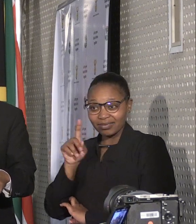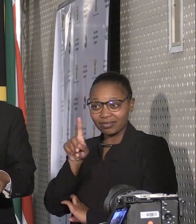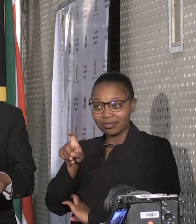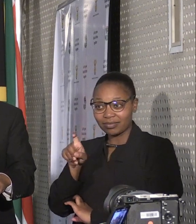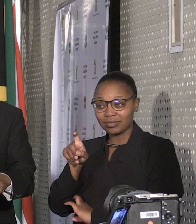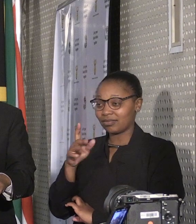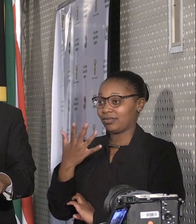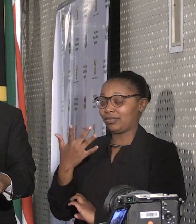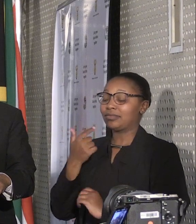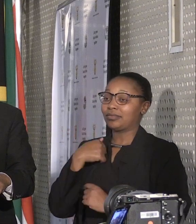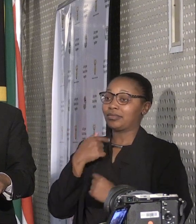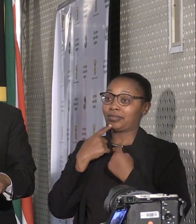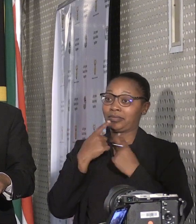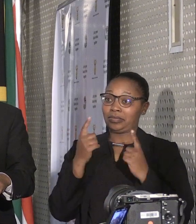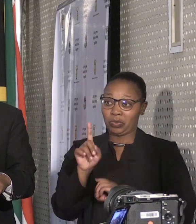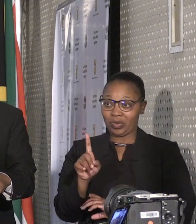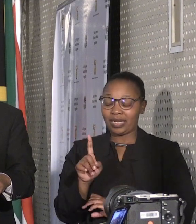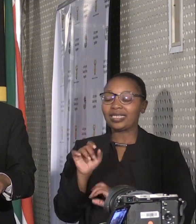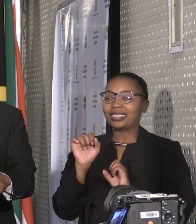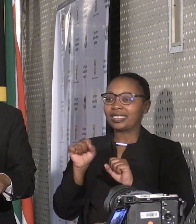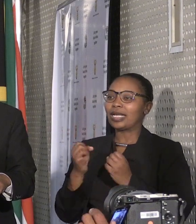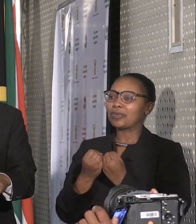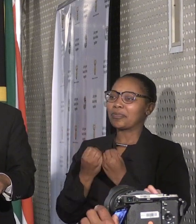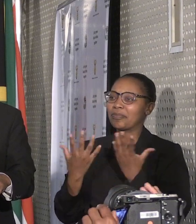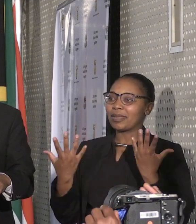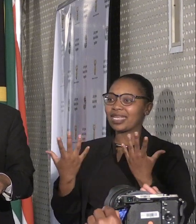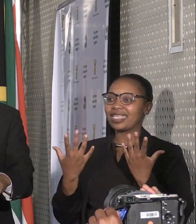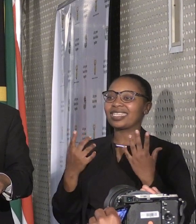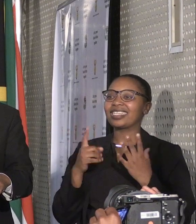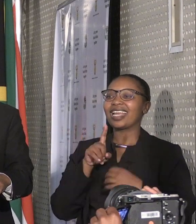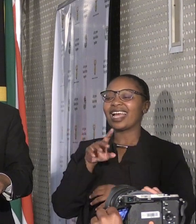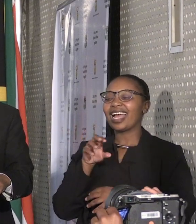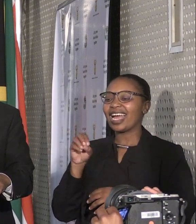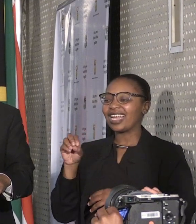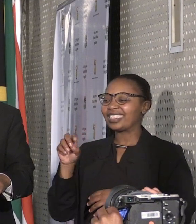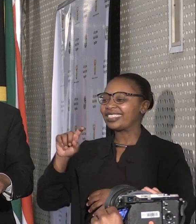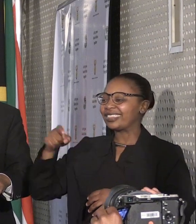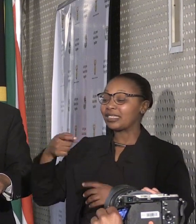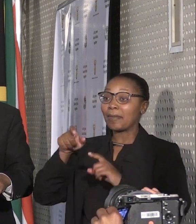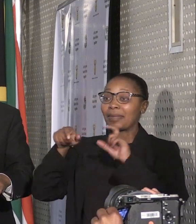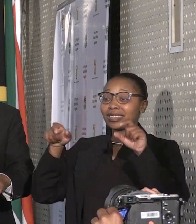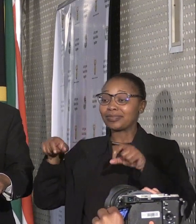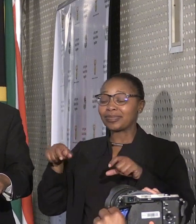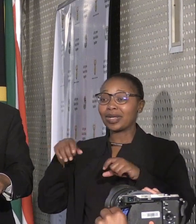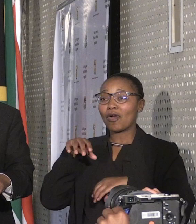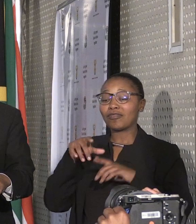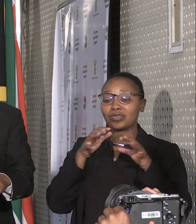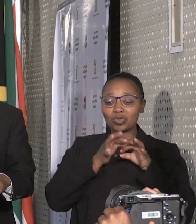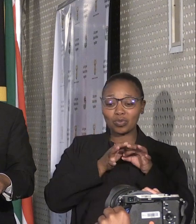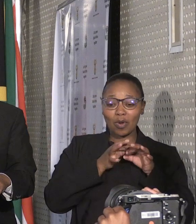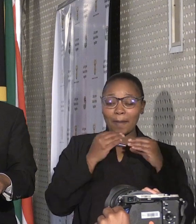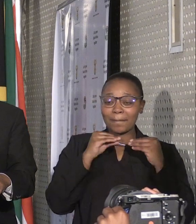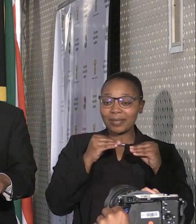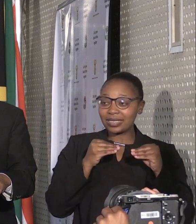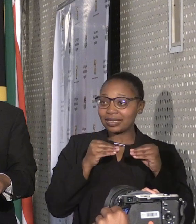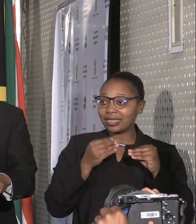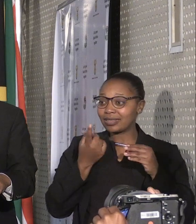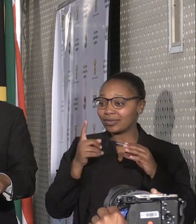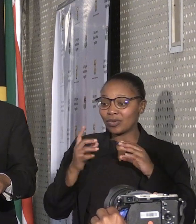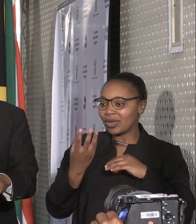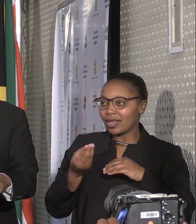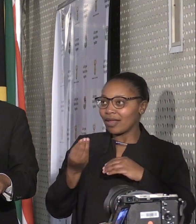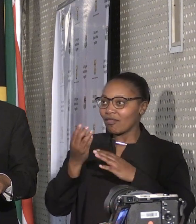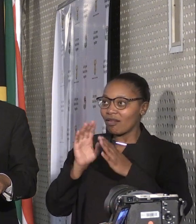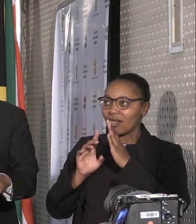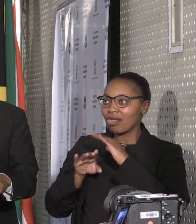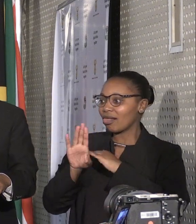of SMMEs in South Africa have got no access to banking services because of cost